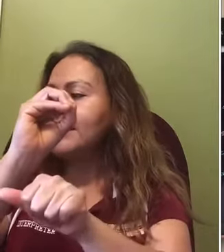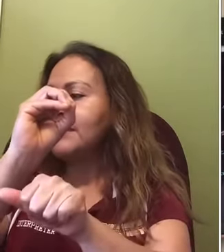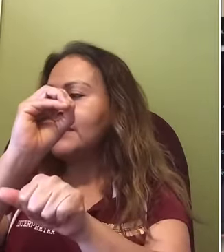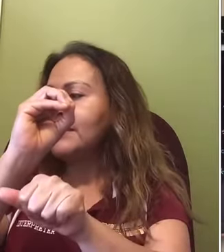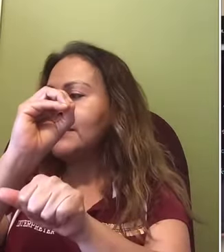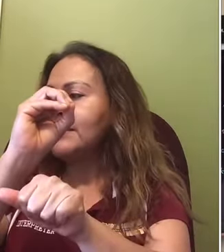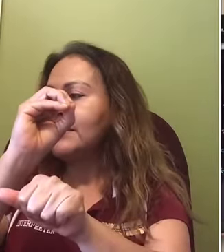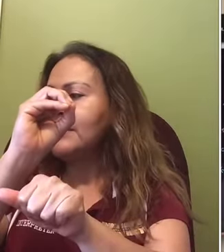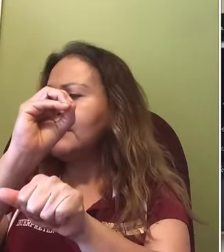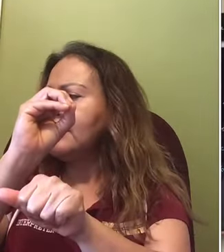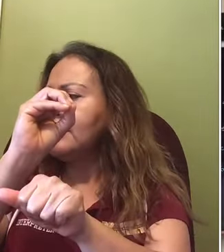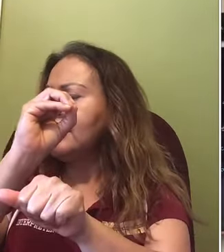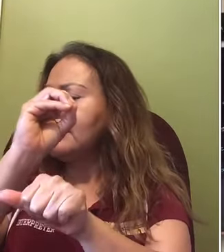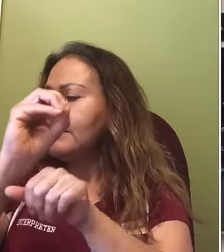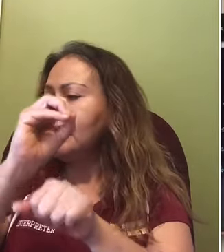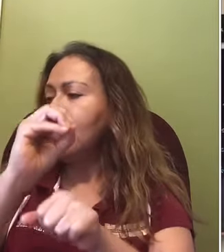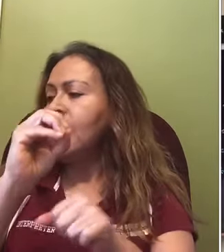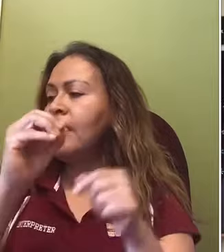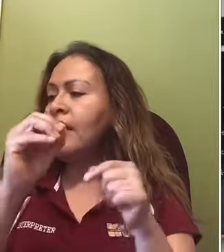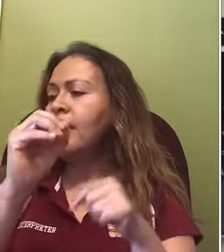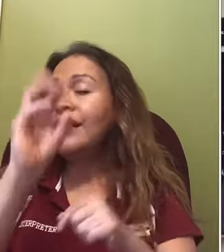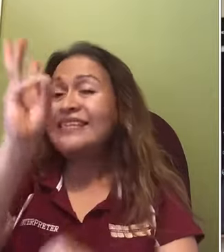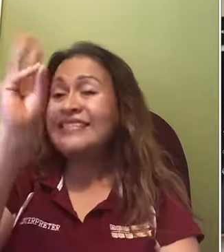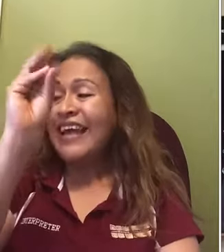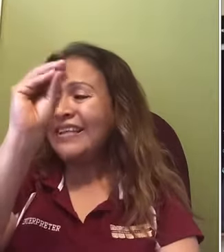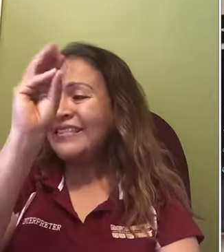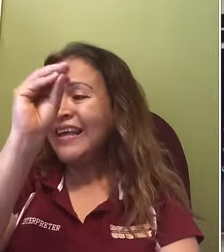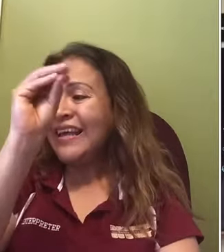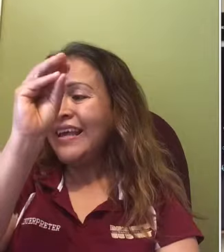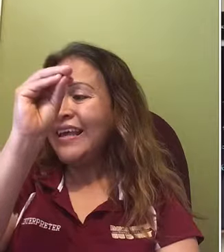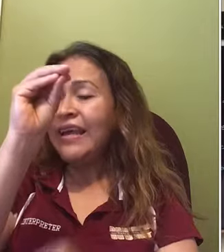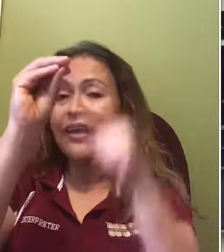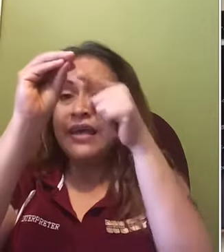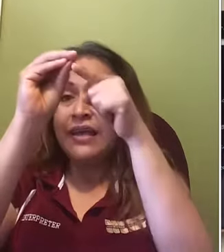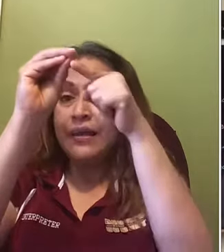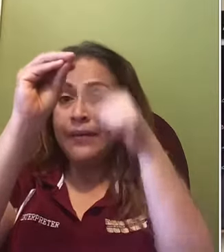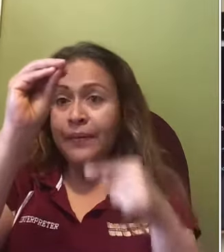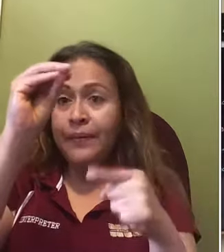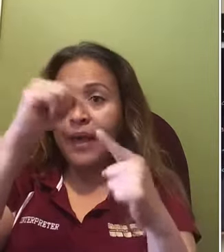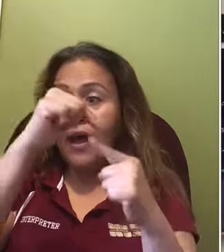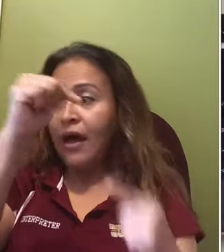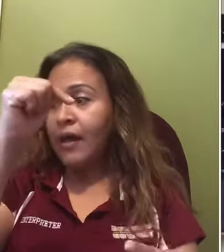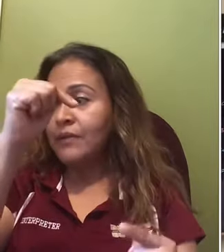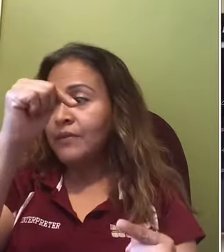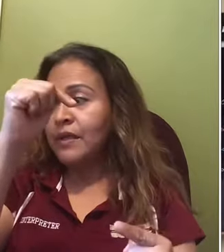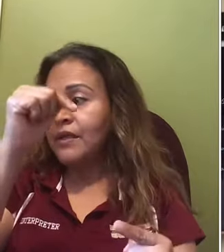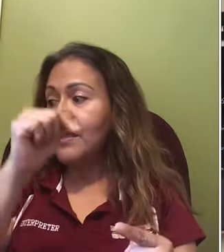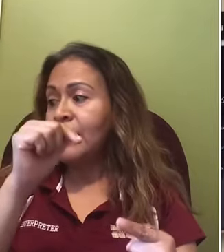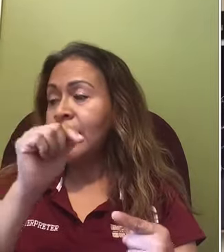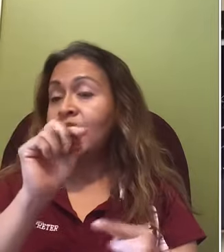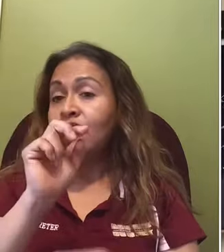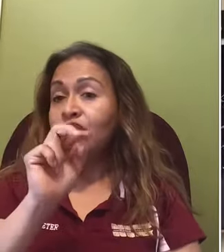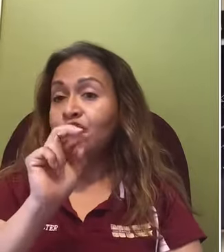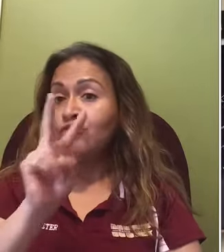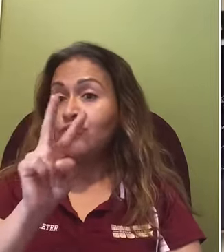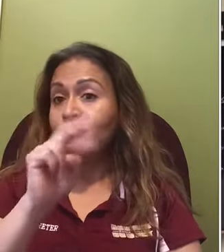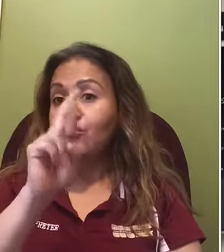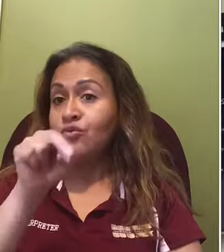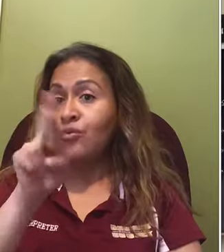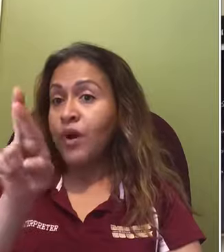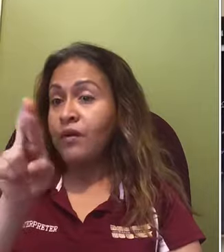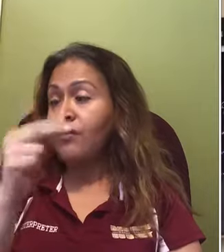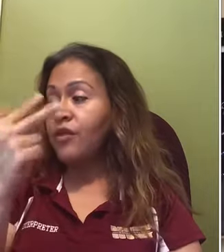the 60-degree angle, what side is opposite? Well, it opens out into the 2 square roots of 3. So the opposite side is 2 square roots of